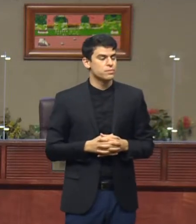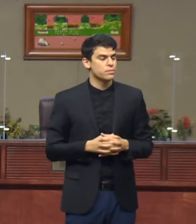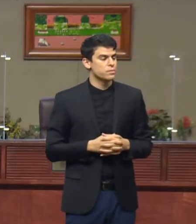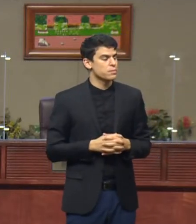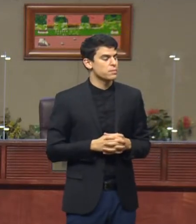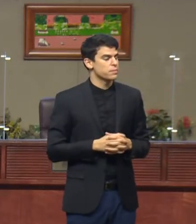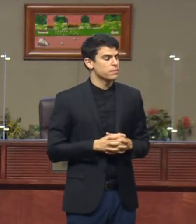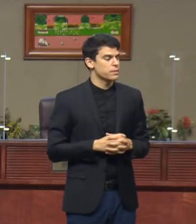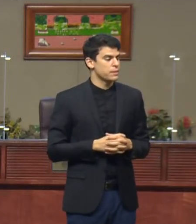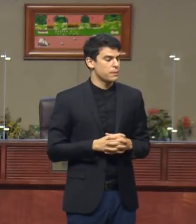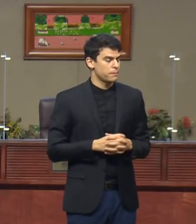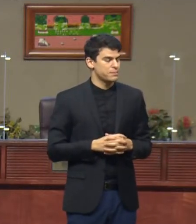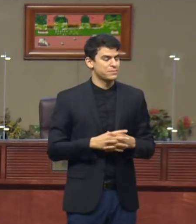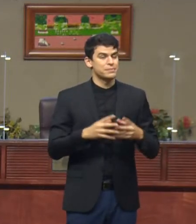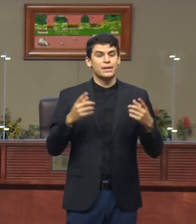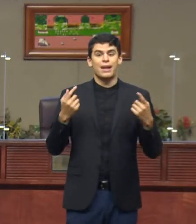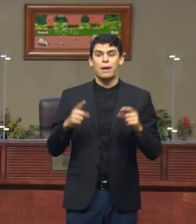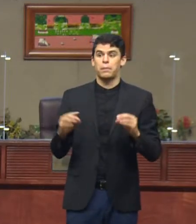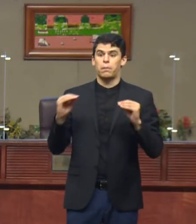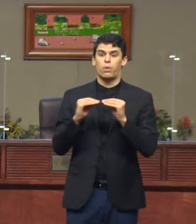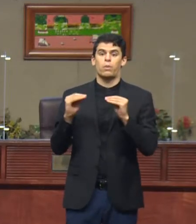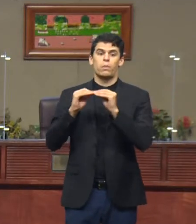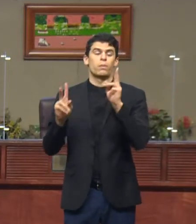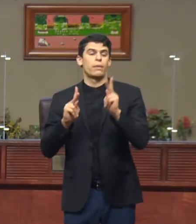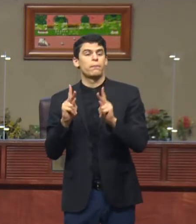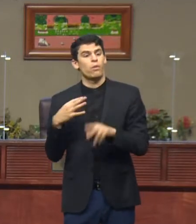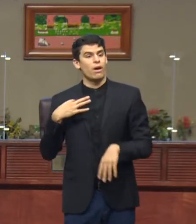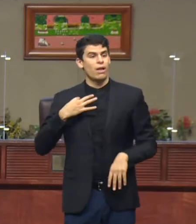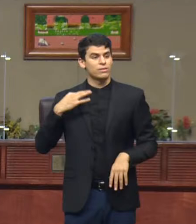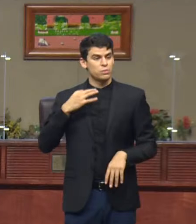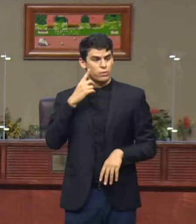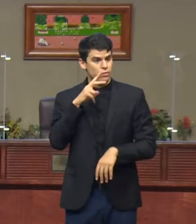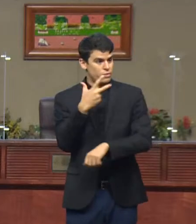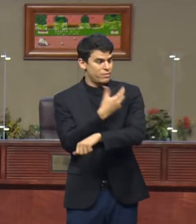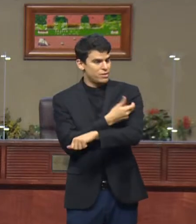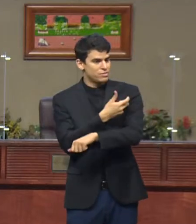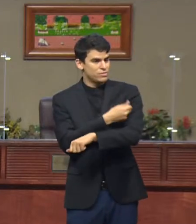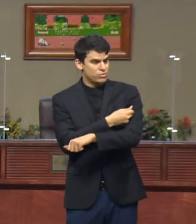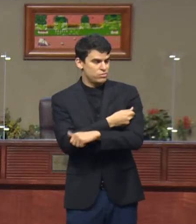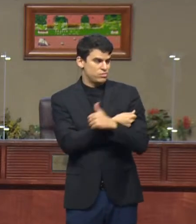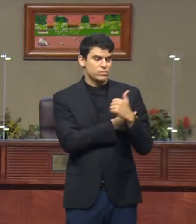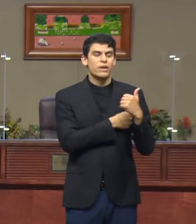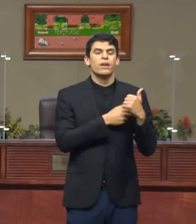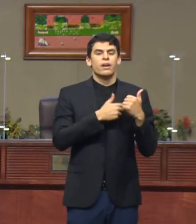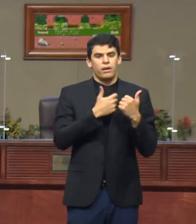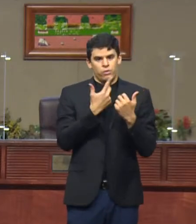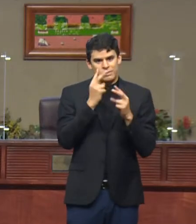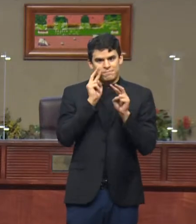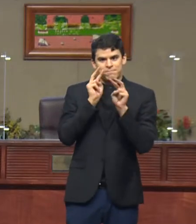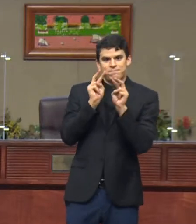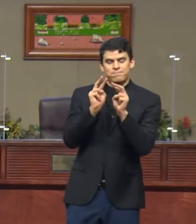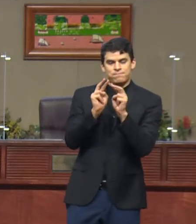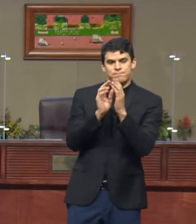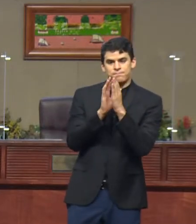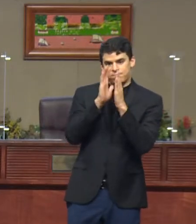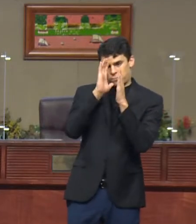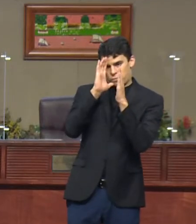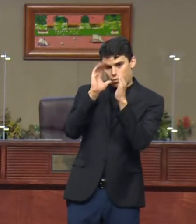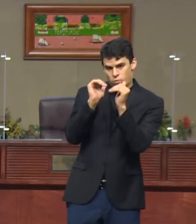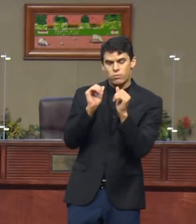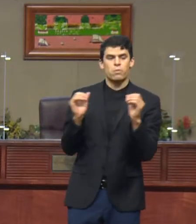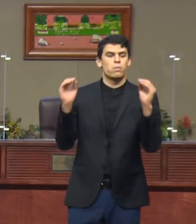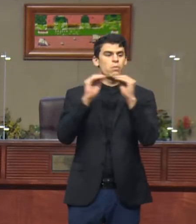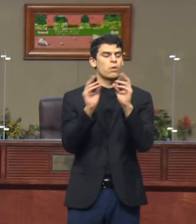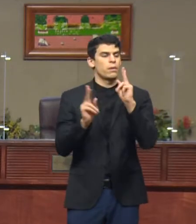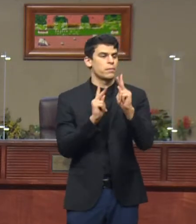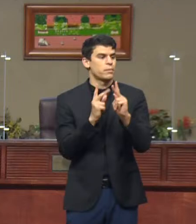the eligibility, as the mayor had mentioned, I'm optimistic that there will be many more people who can get the vaccine and be